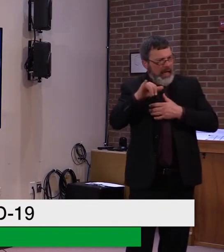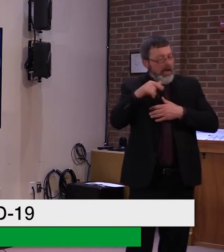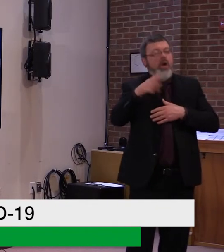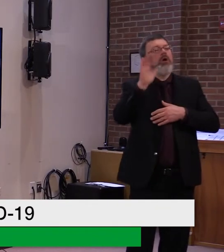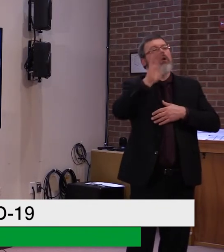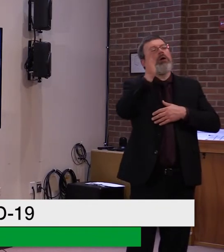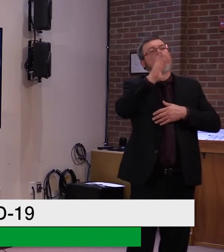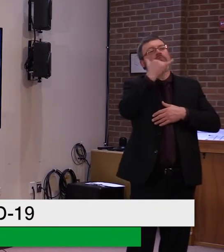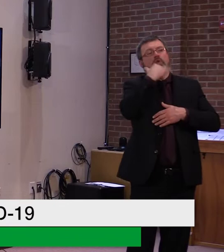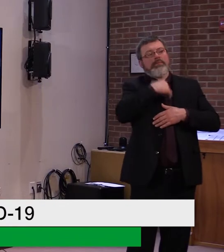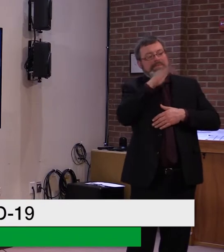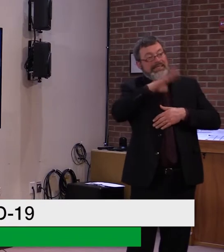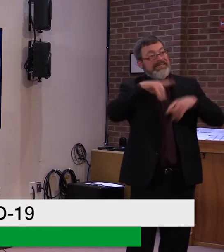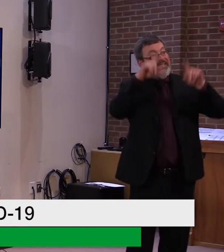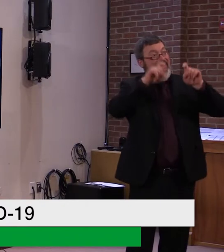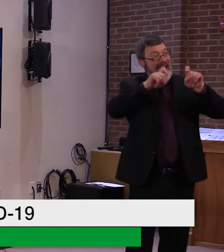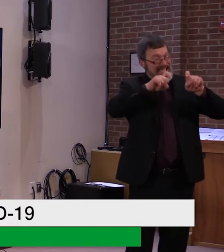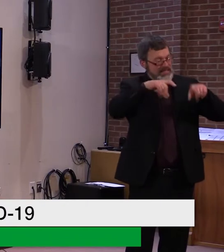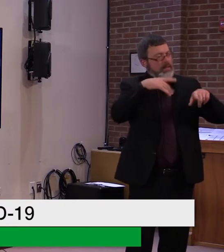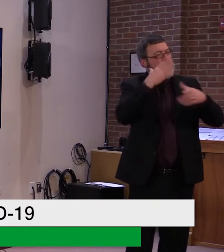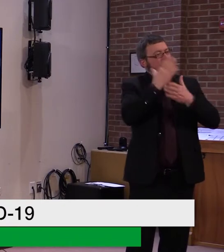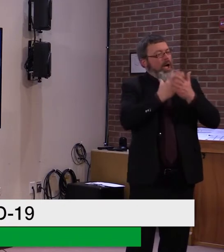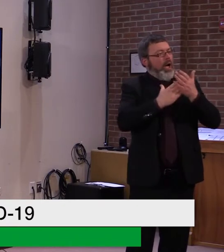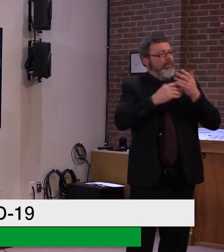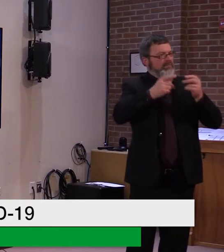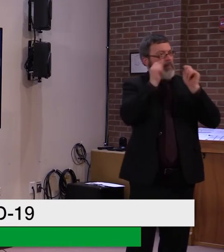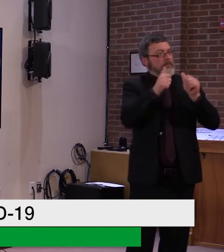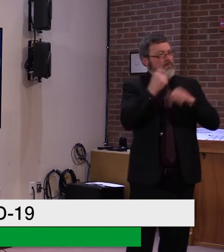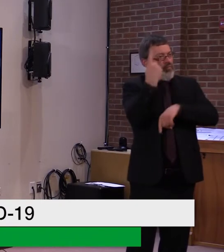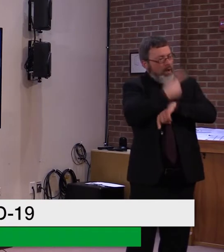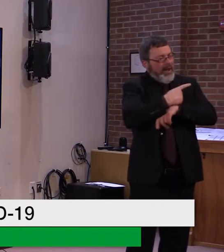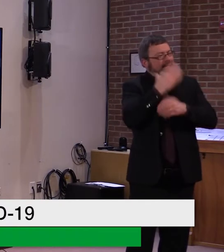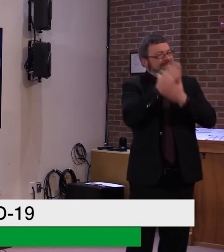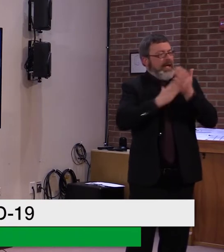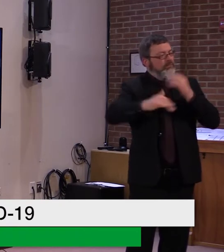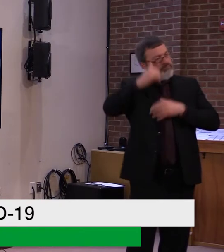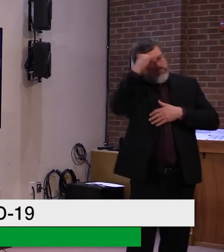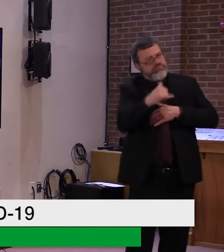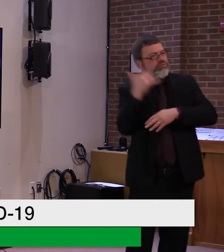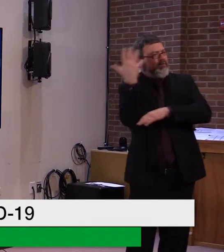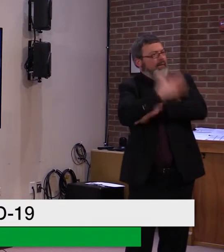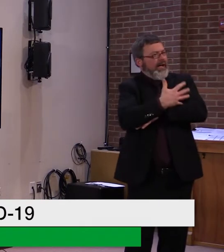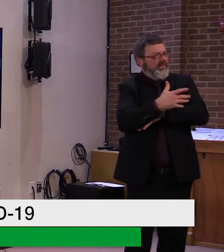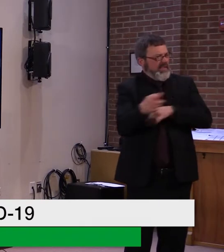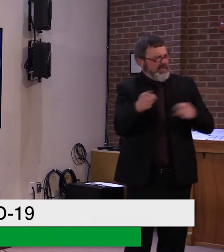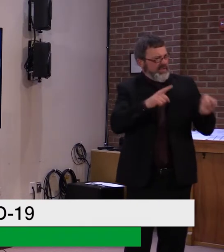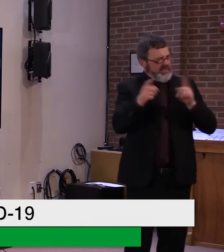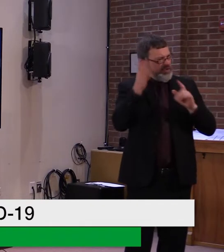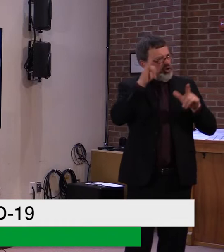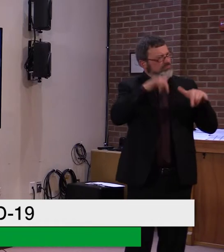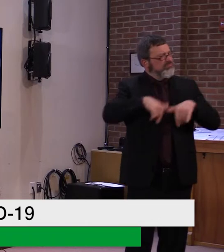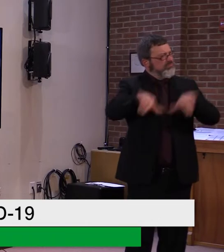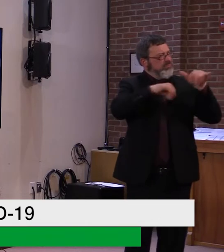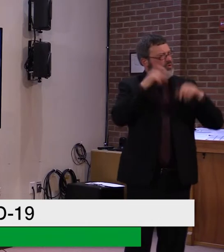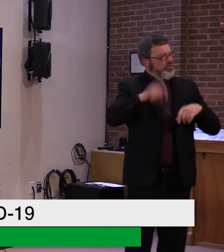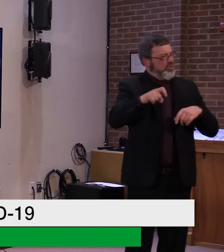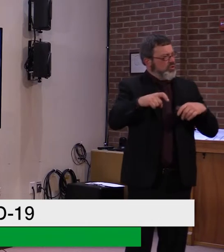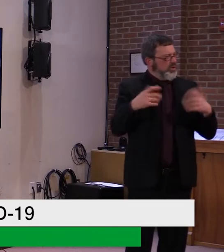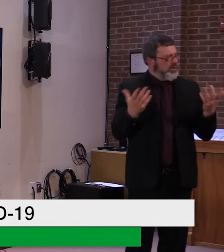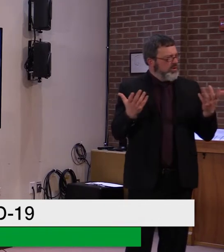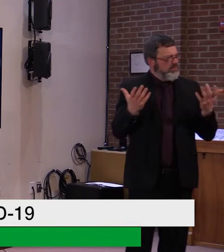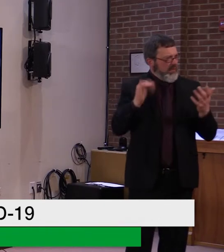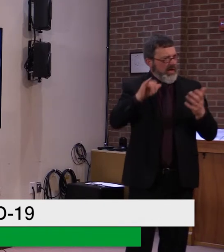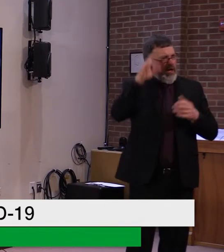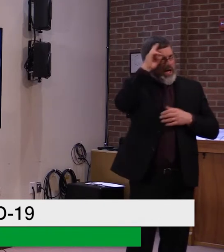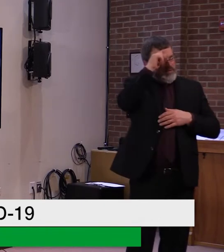chris thank you for the question as you know where the hospitals are getting ready with their surge plans and